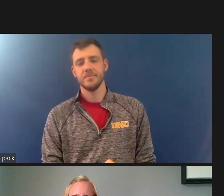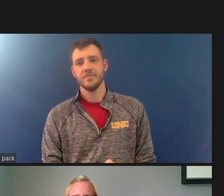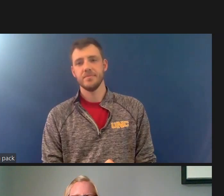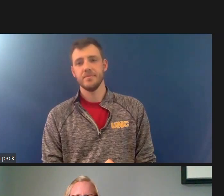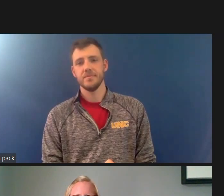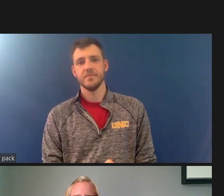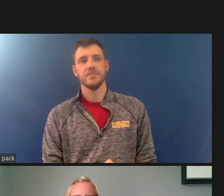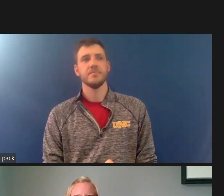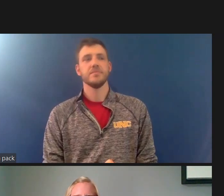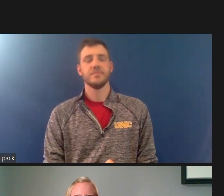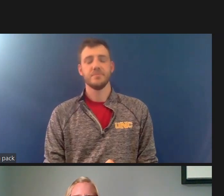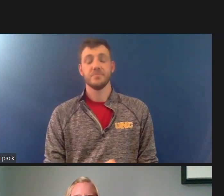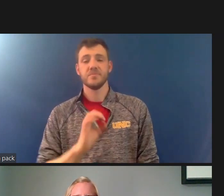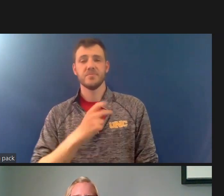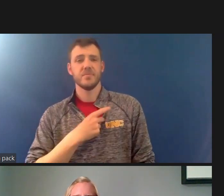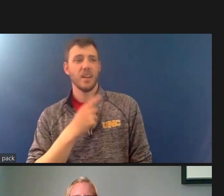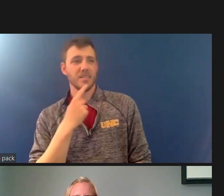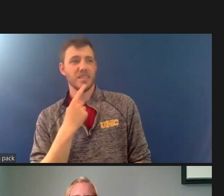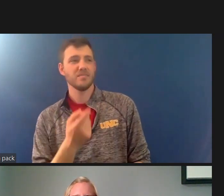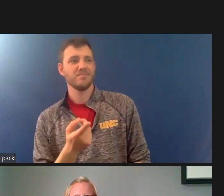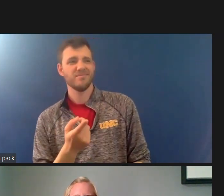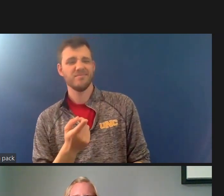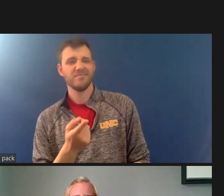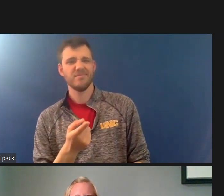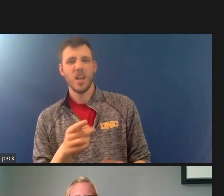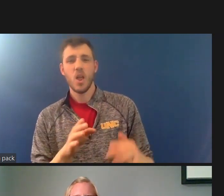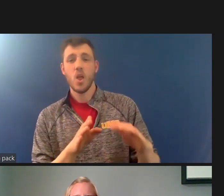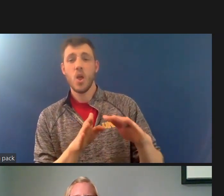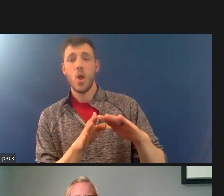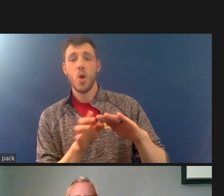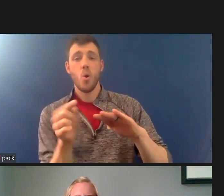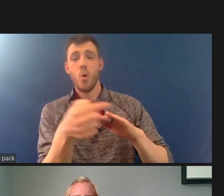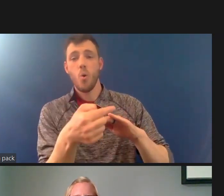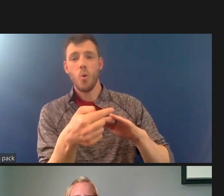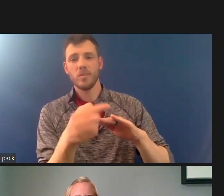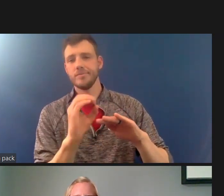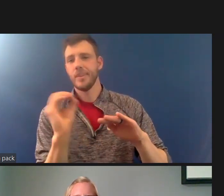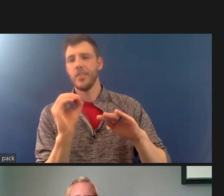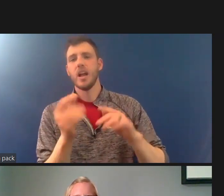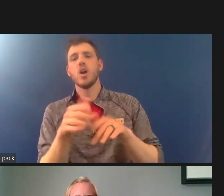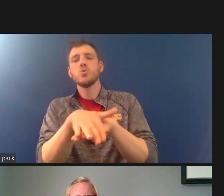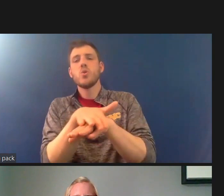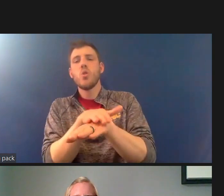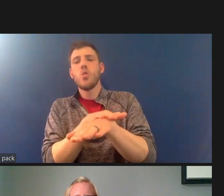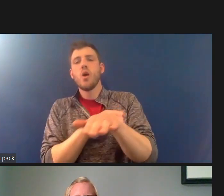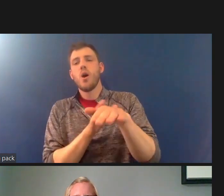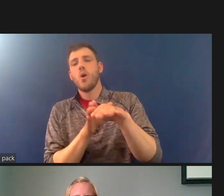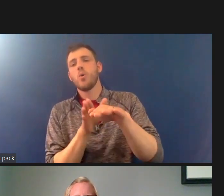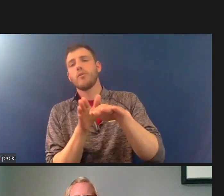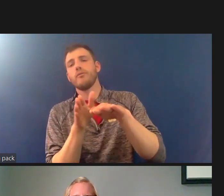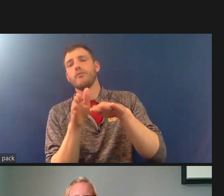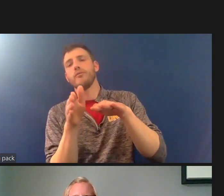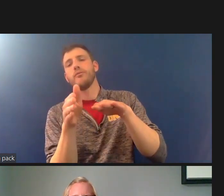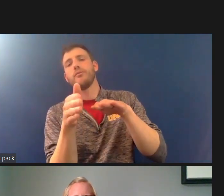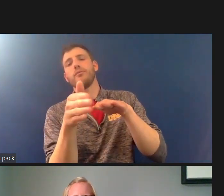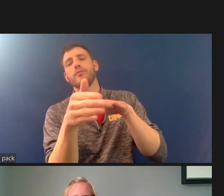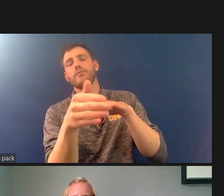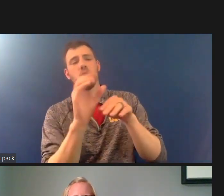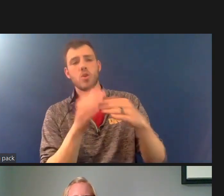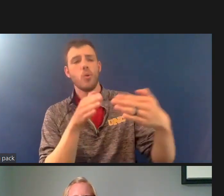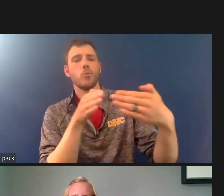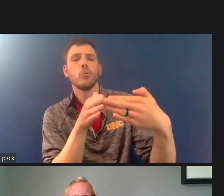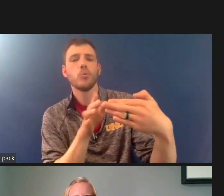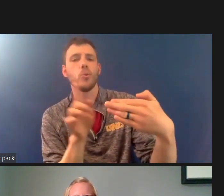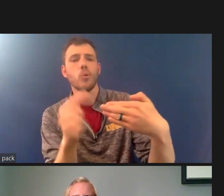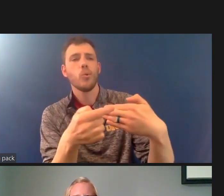round this corner, said Jack, because there isn't one, only a slow curve, and you can see the rocks get worse.